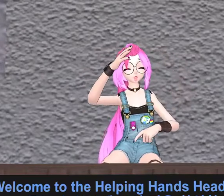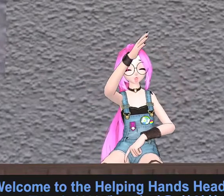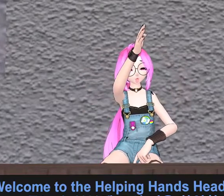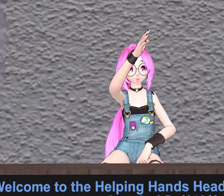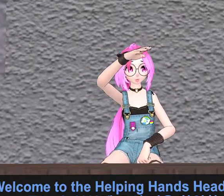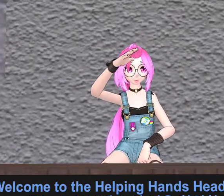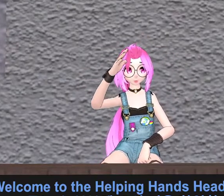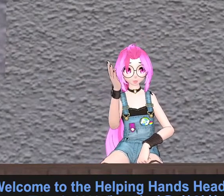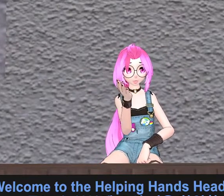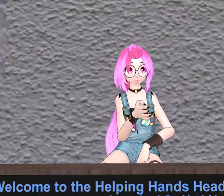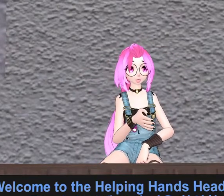Think of it in your head.